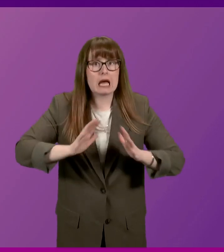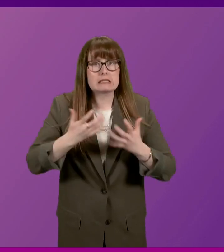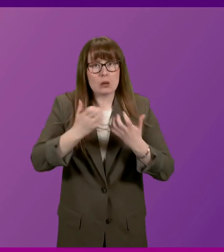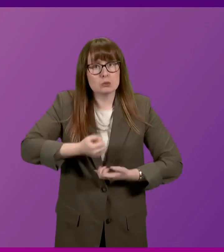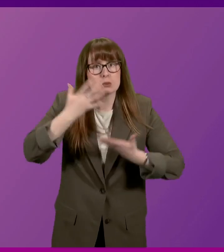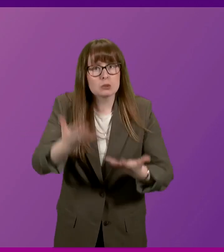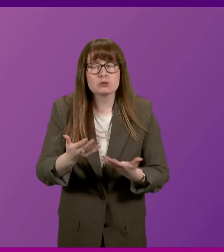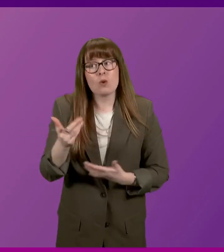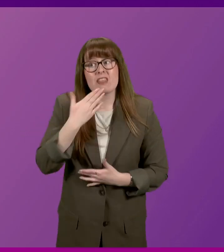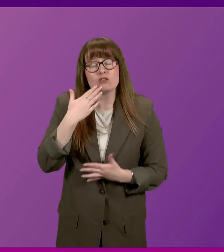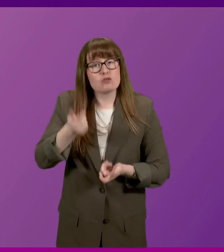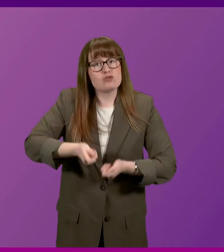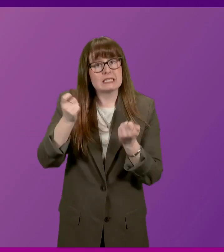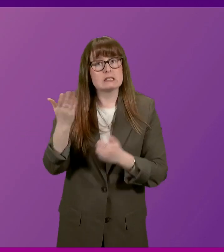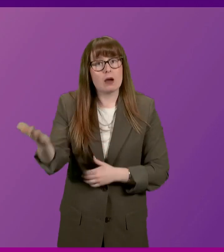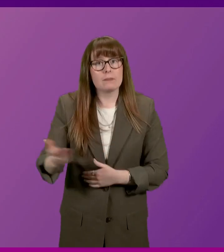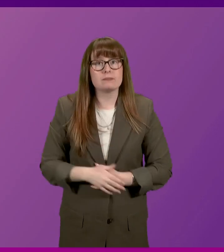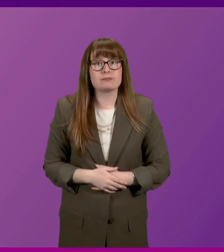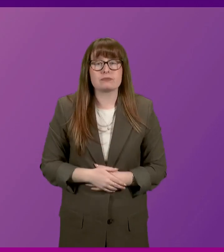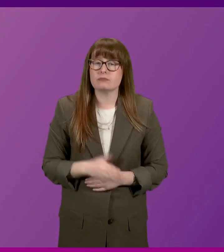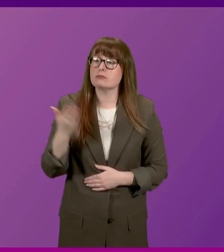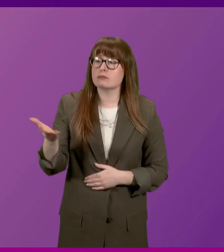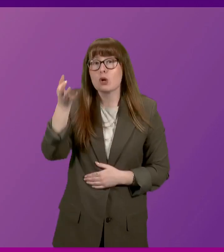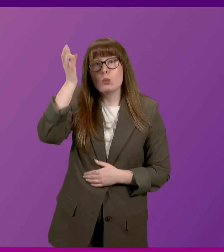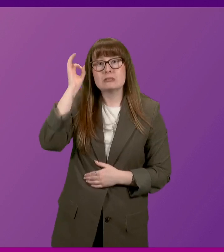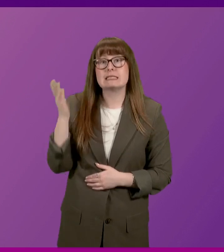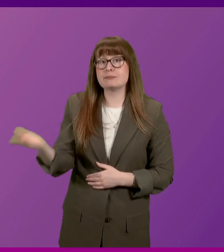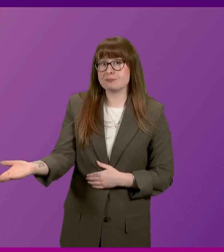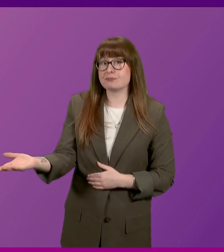you for that. We're now going to... Oh, Lucy would like to come in.